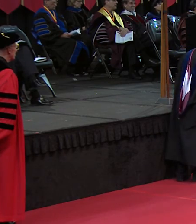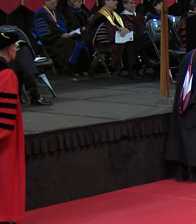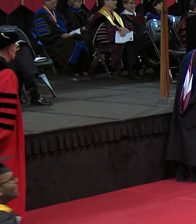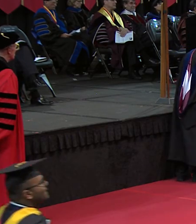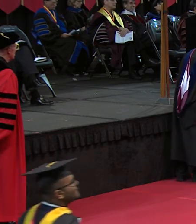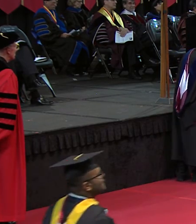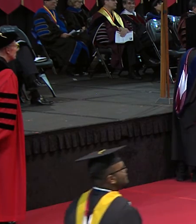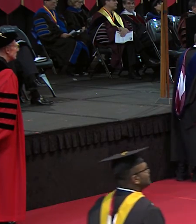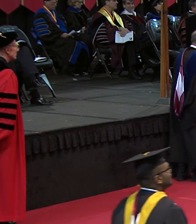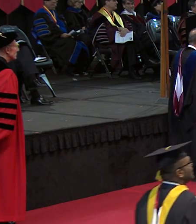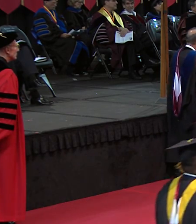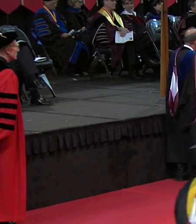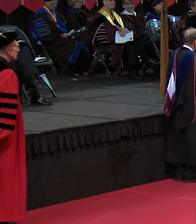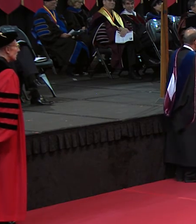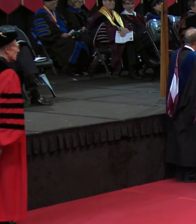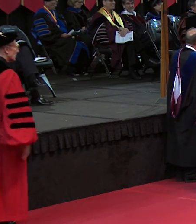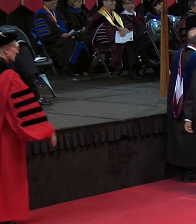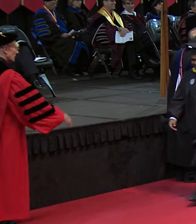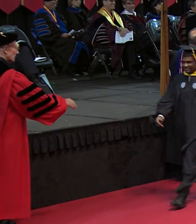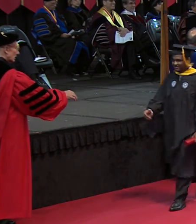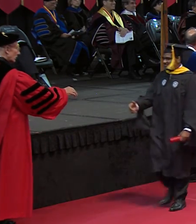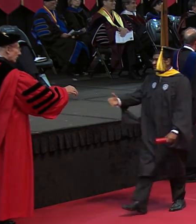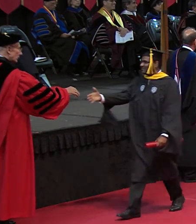Niharika Reddy Gosukonda.